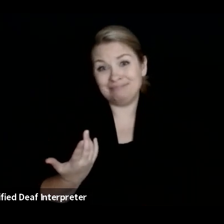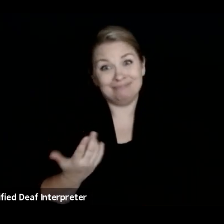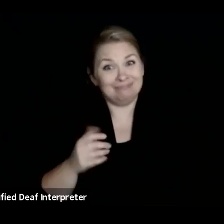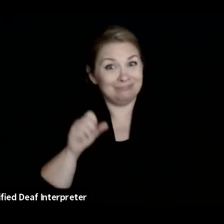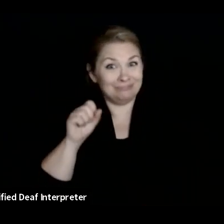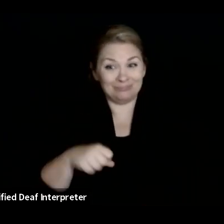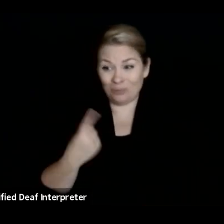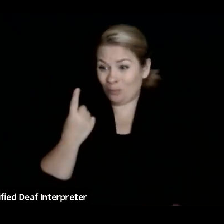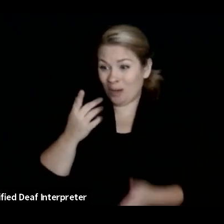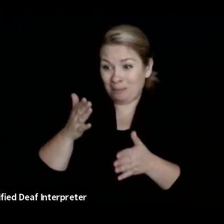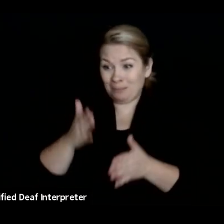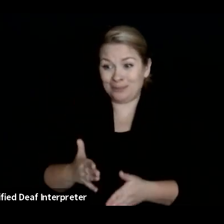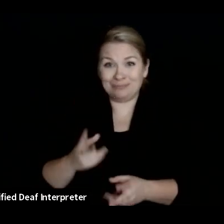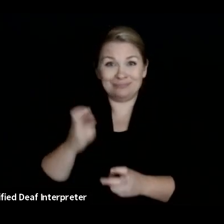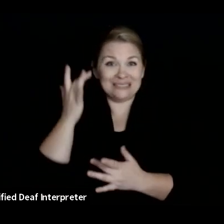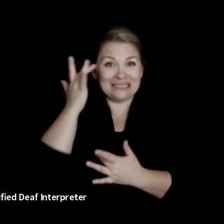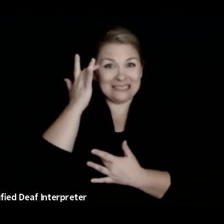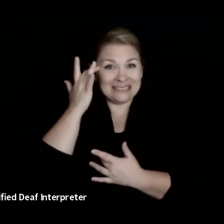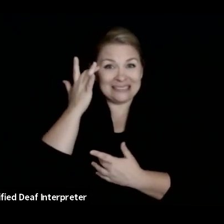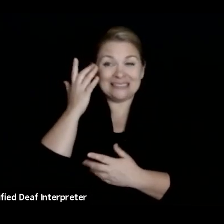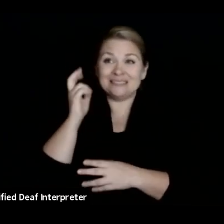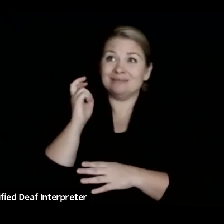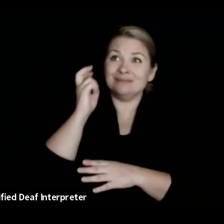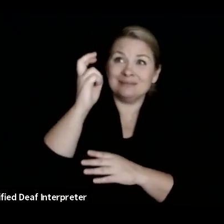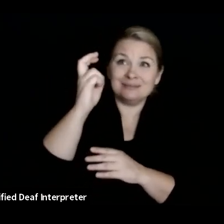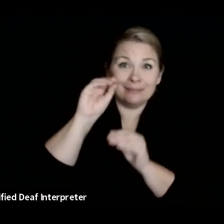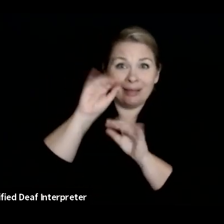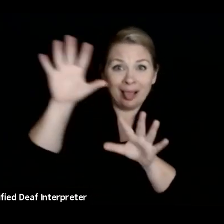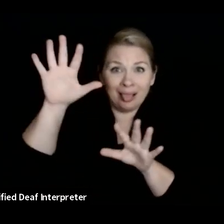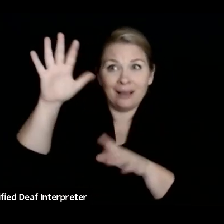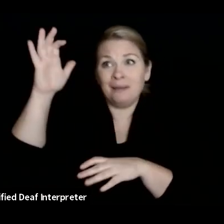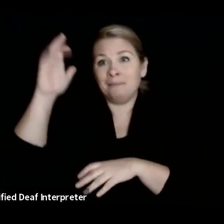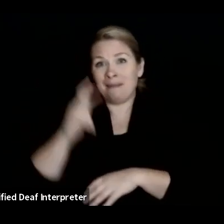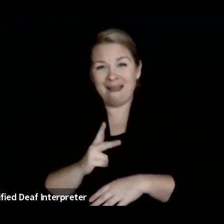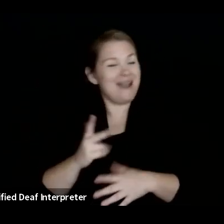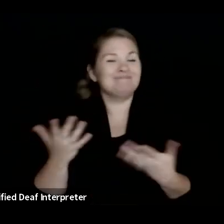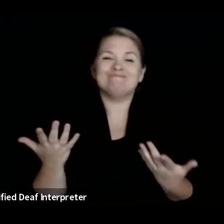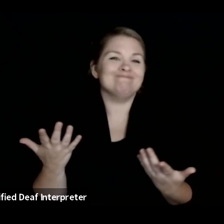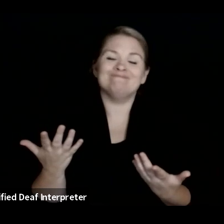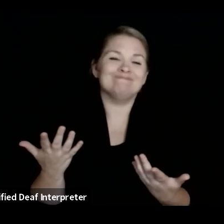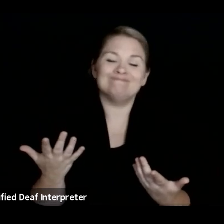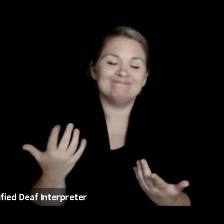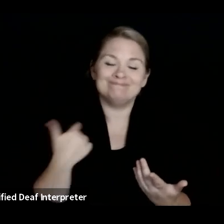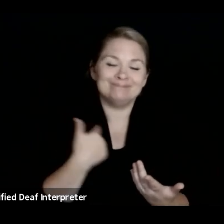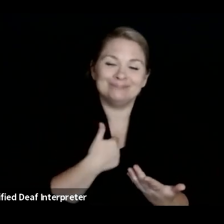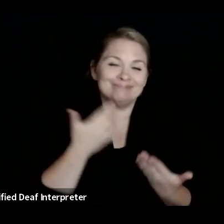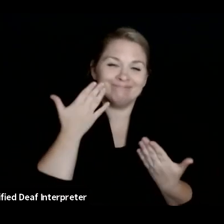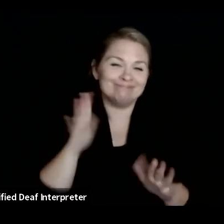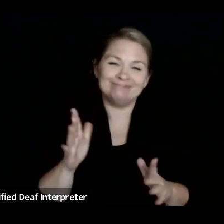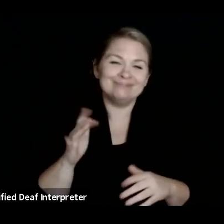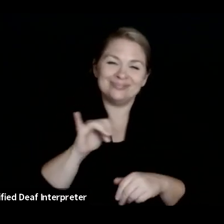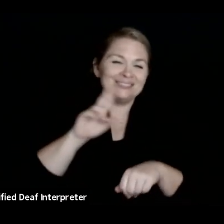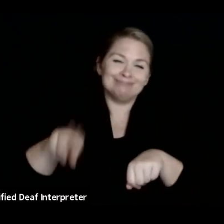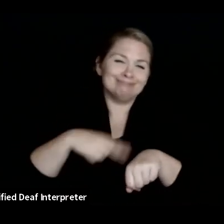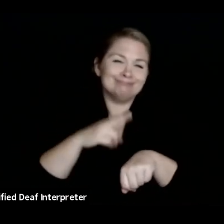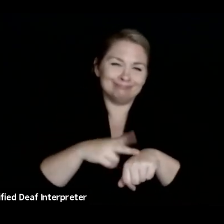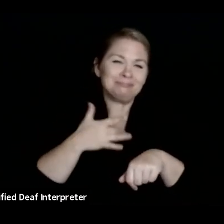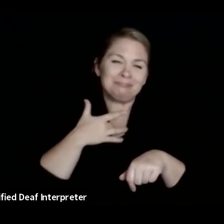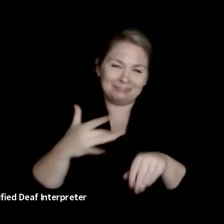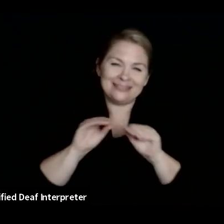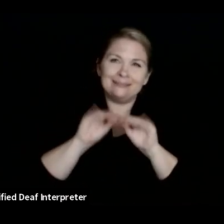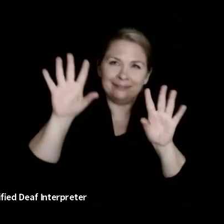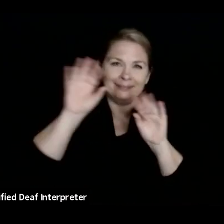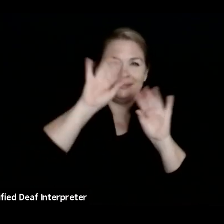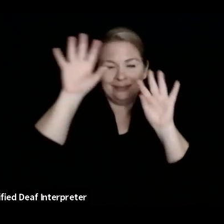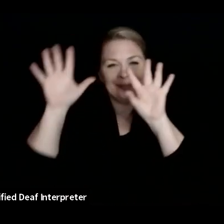being transmitted within the community. So in other words, it's not like it's an isolated introduction into the